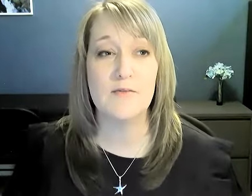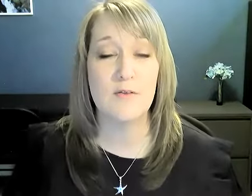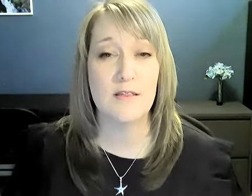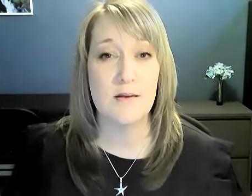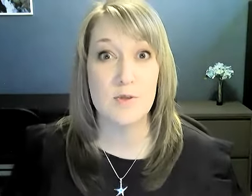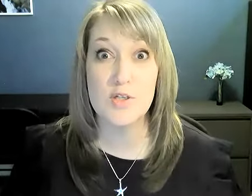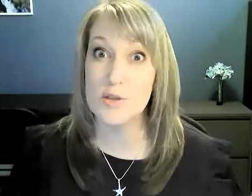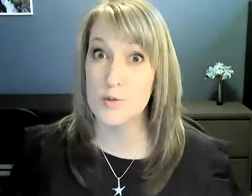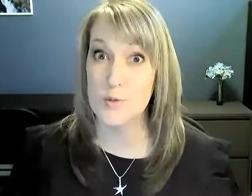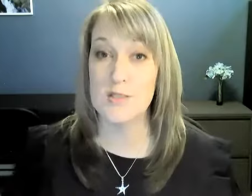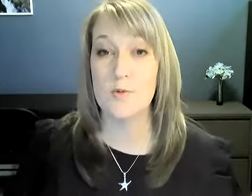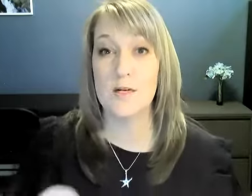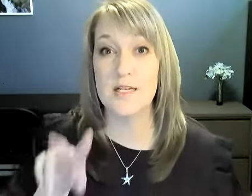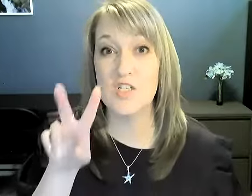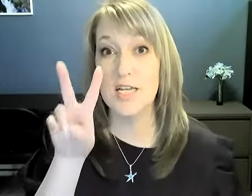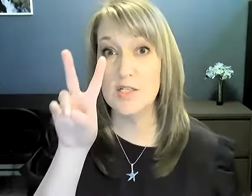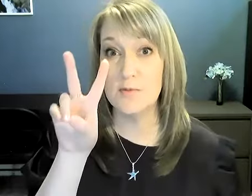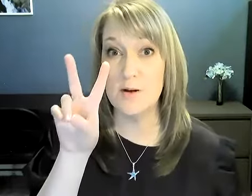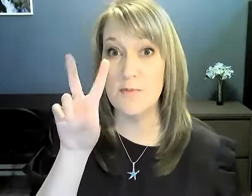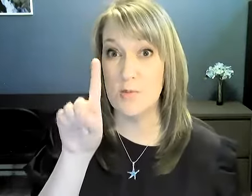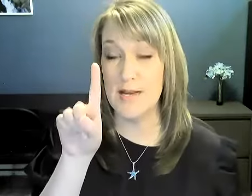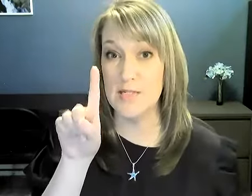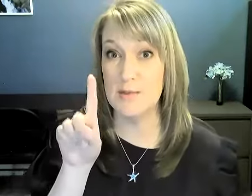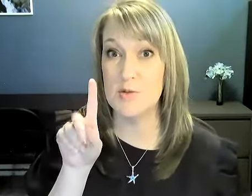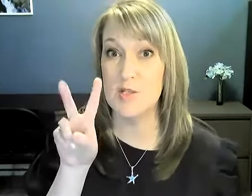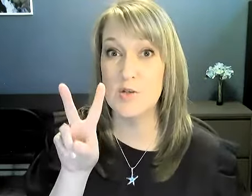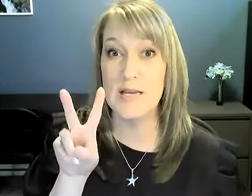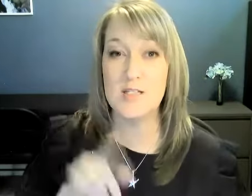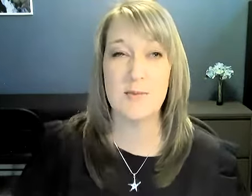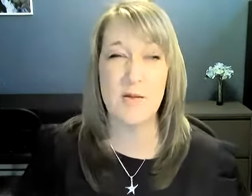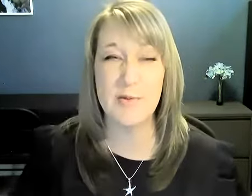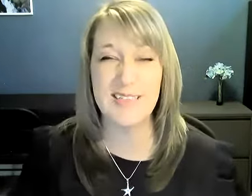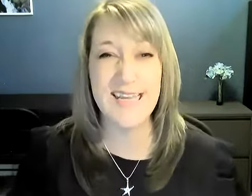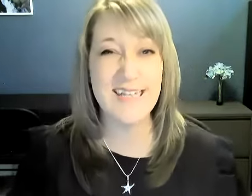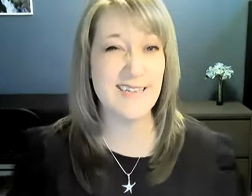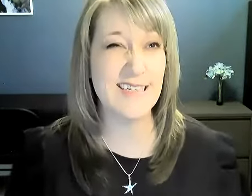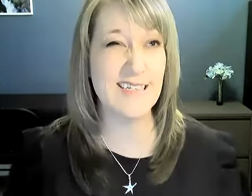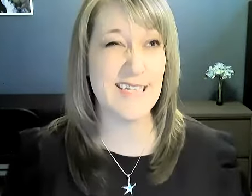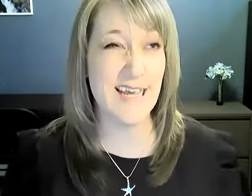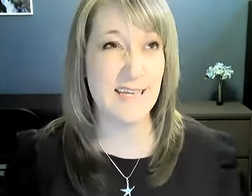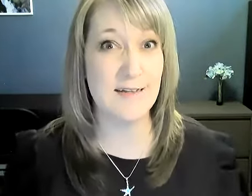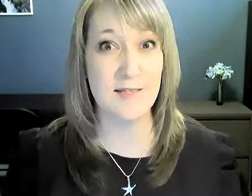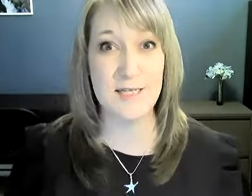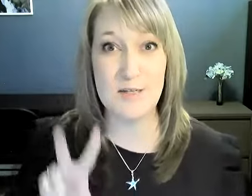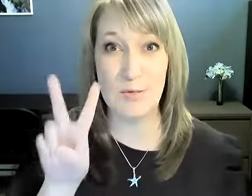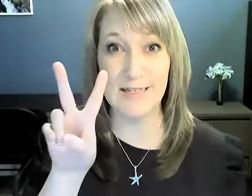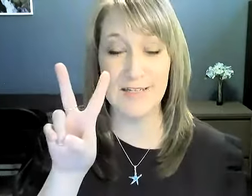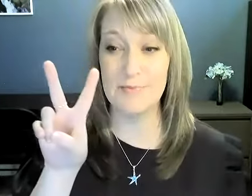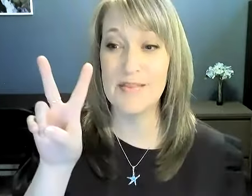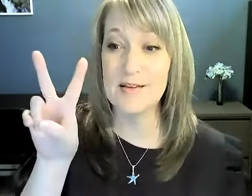involving the number two. So we're going to change from a one hand shape to a two hand shape, although it's not technically a two hand shape. So